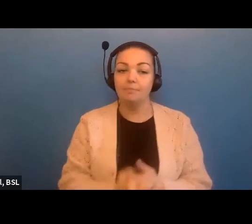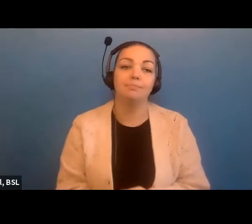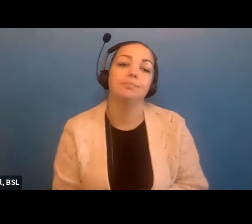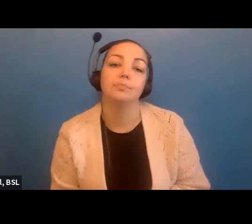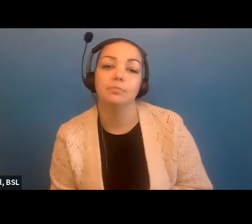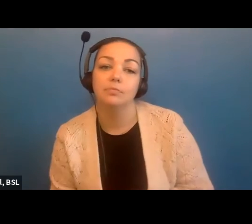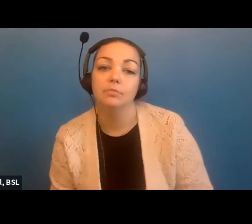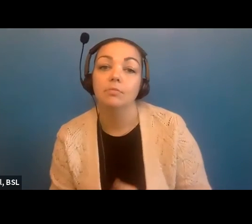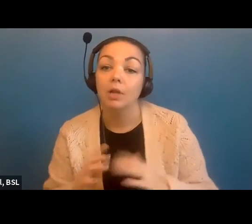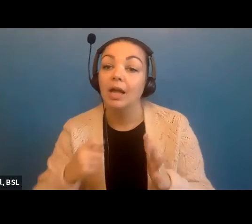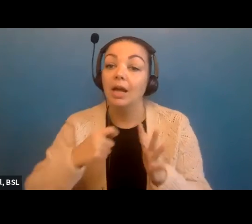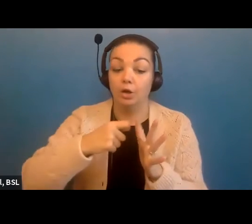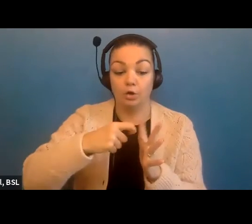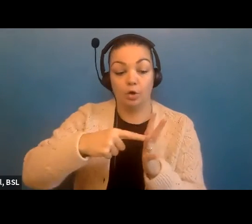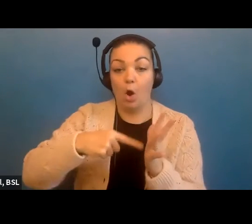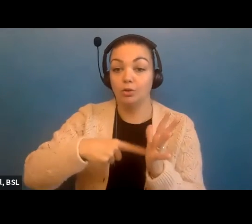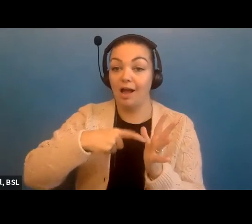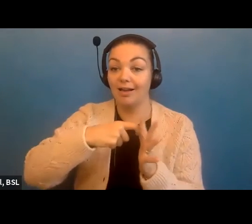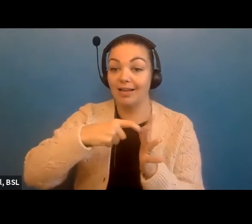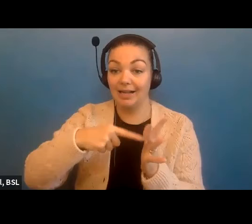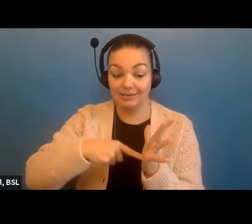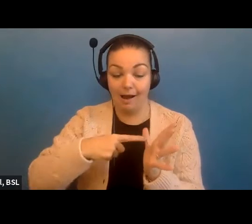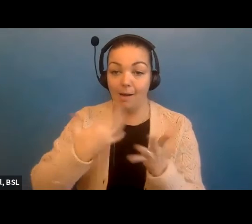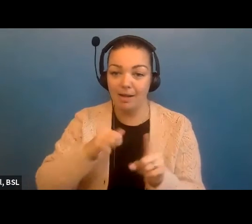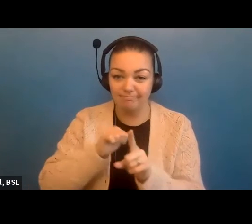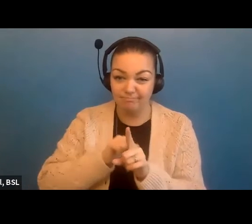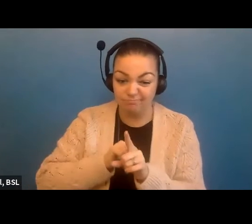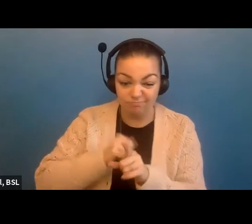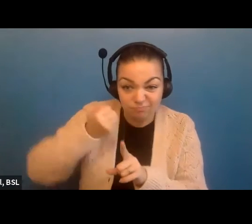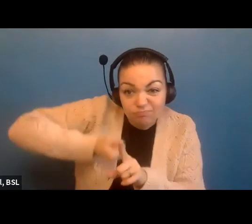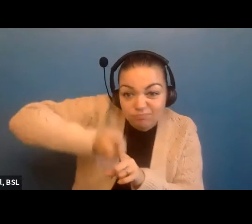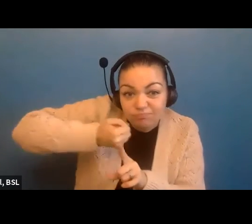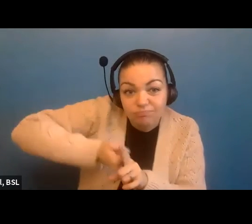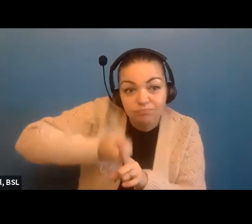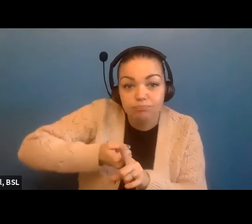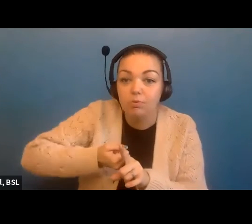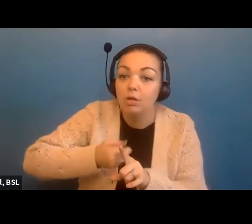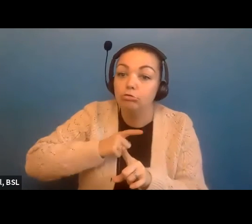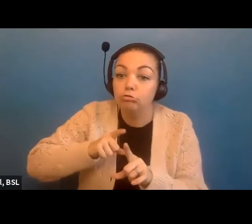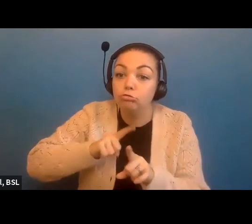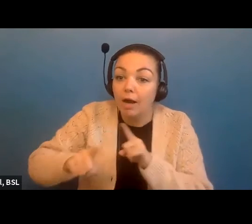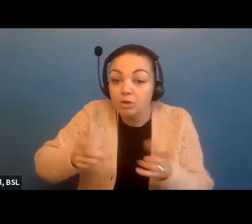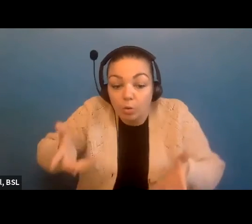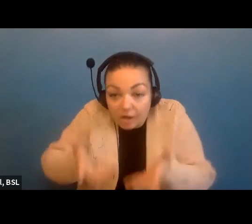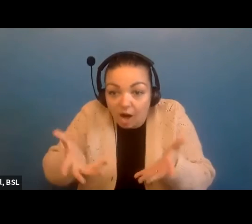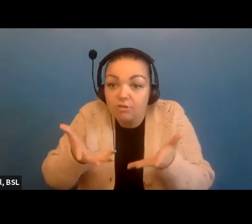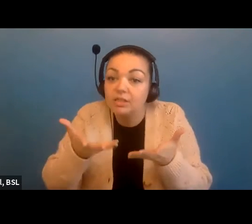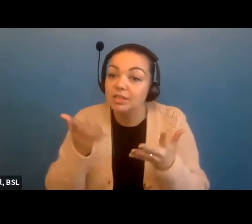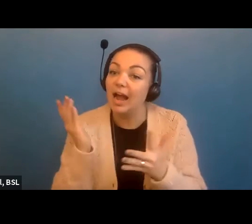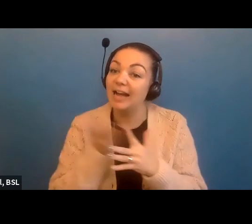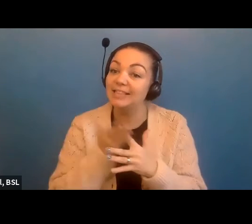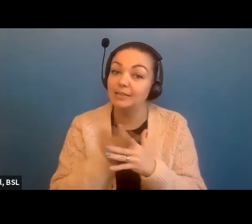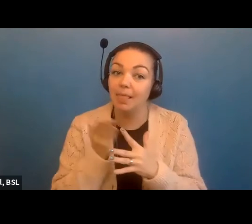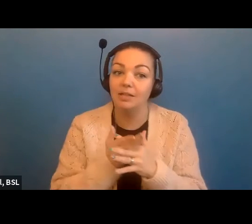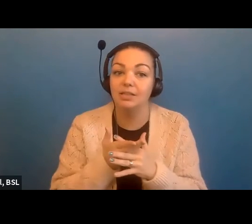So like Kota Kita has been working on the inclusive effort to support the cities, providing a more safe